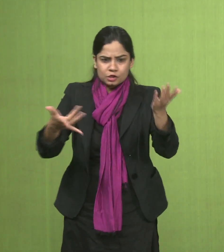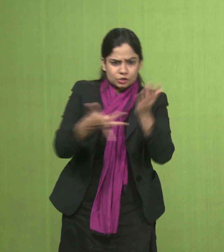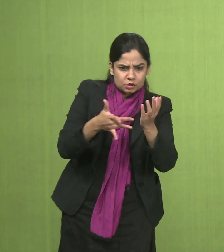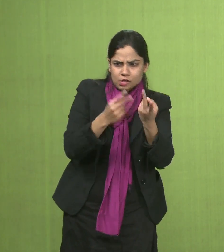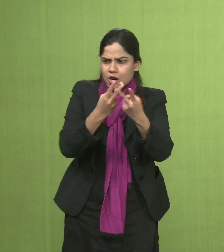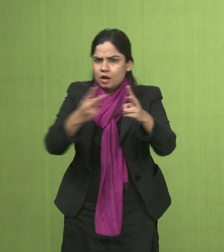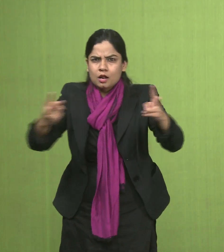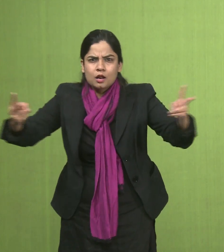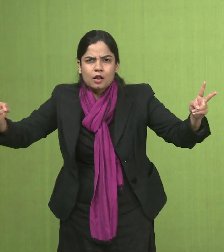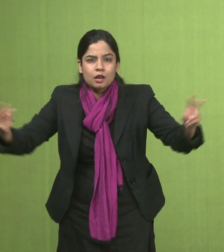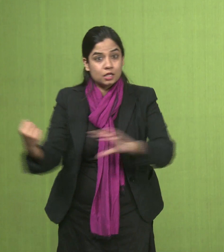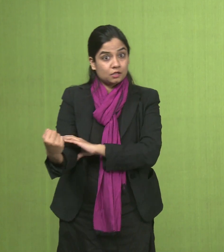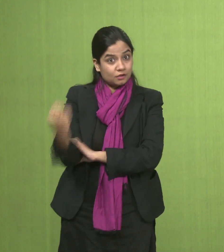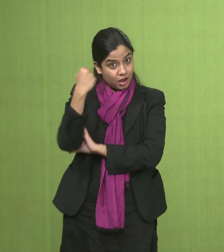Right to technology.